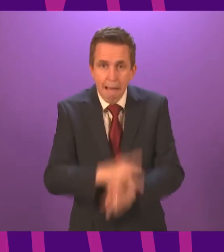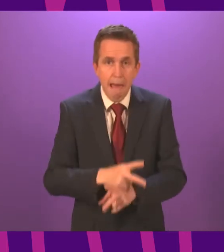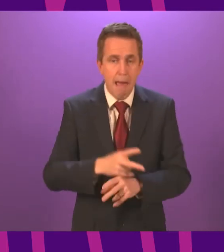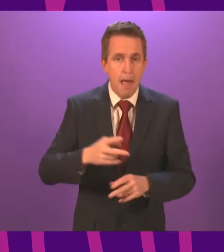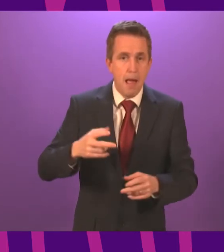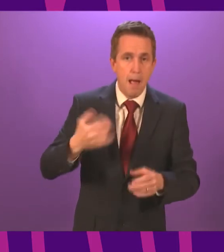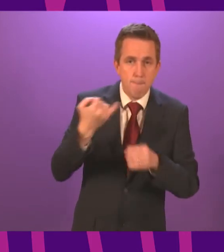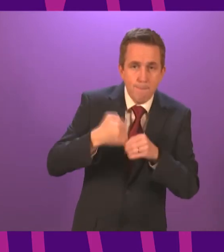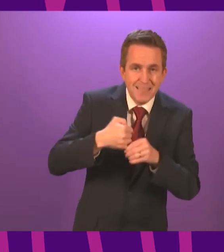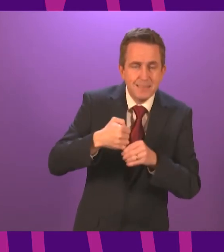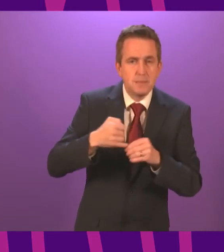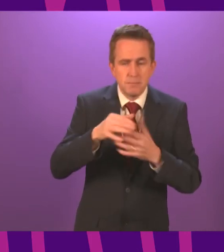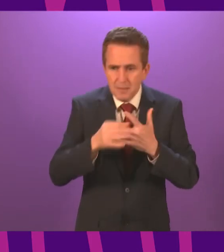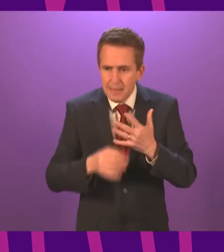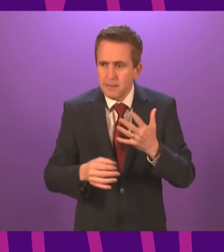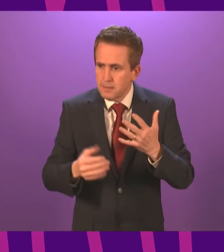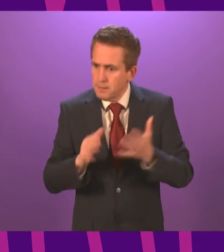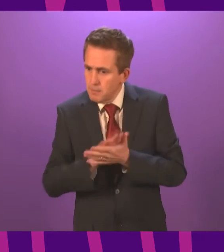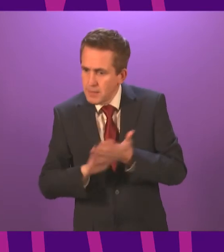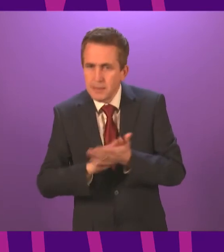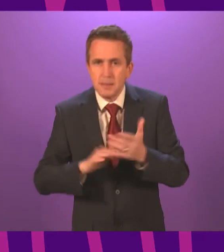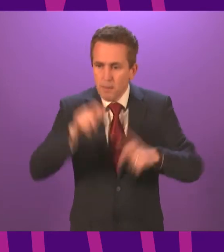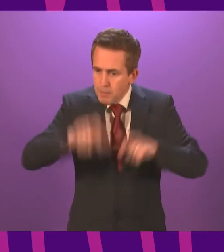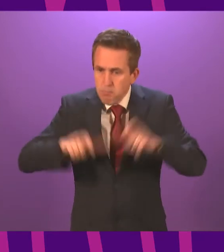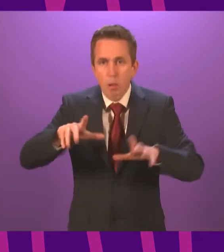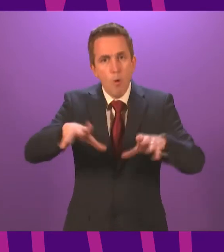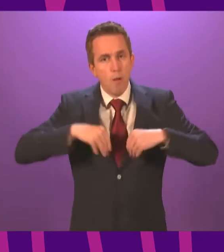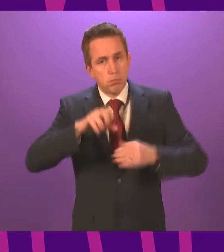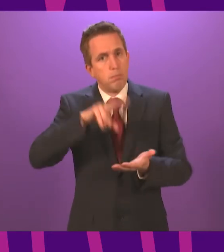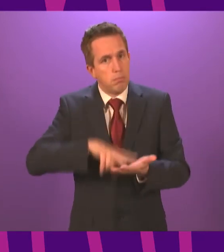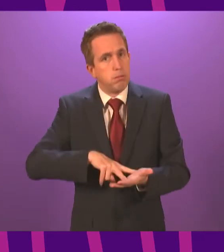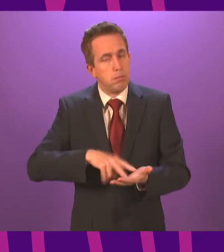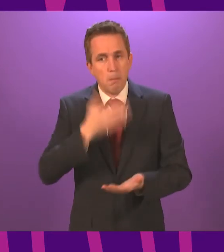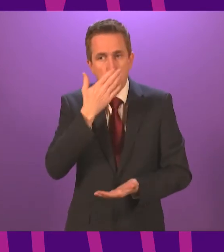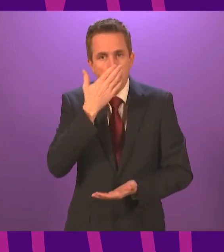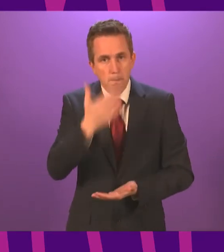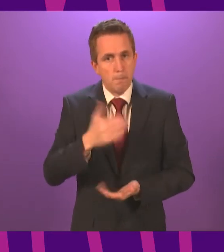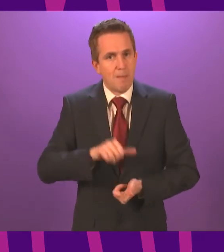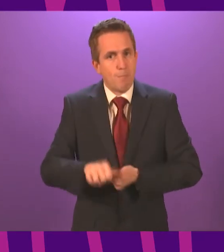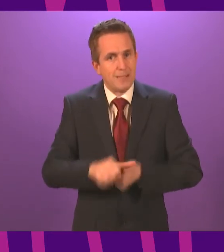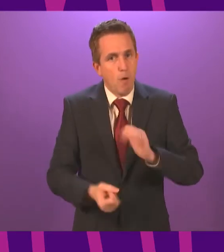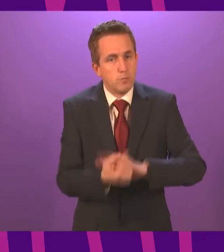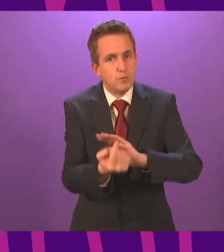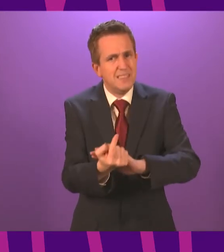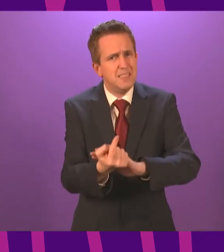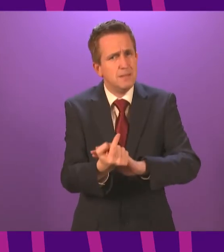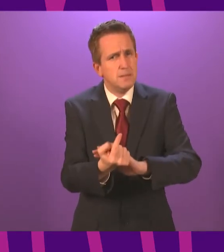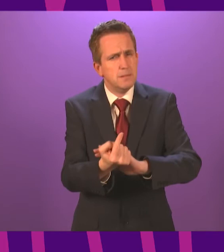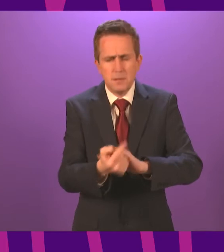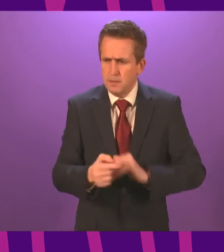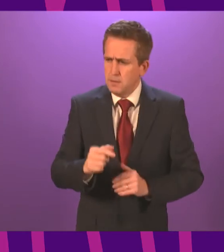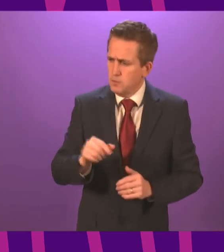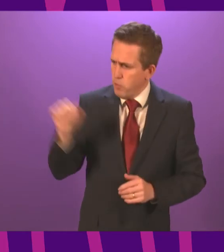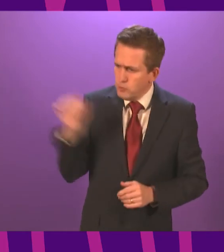secure better outcomes for those who catch the virus. So you would expect that to ease the pressure on